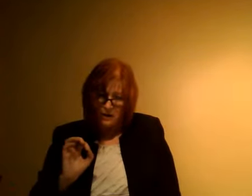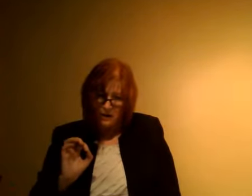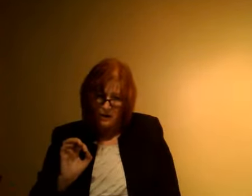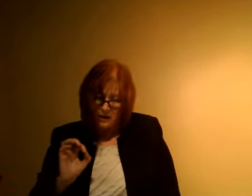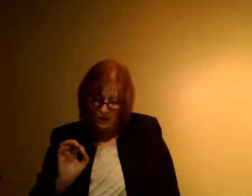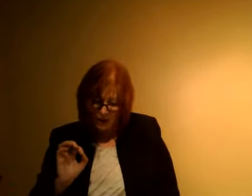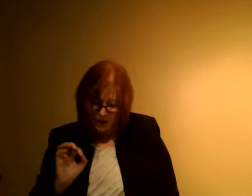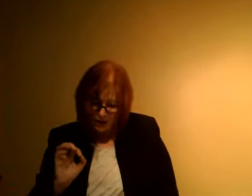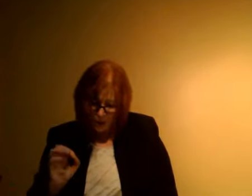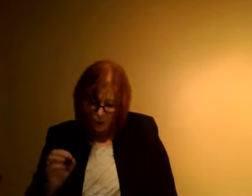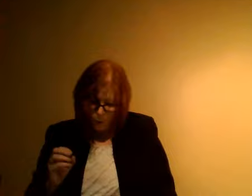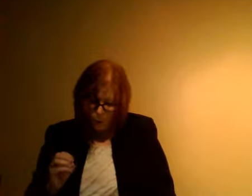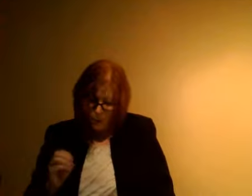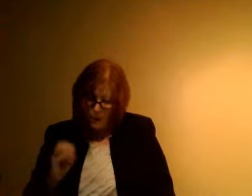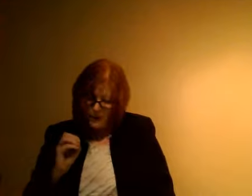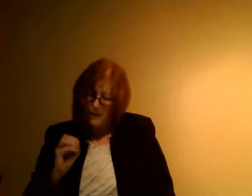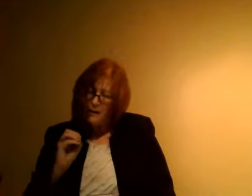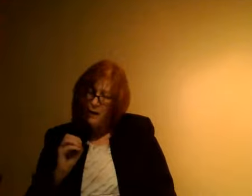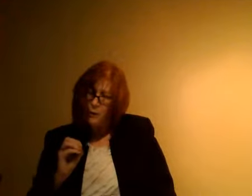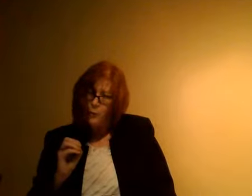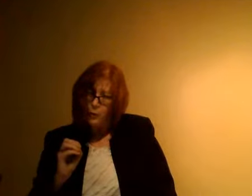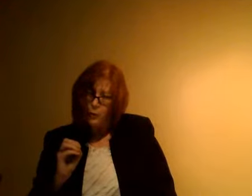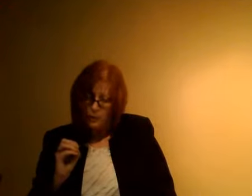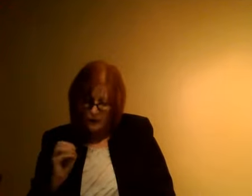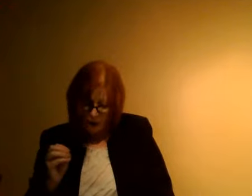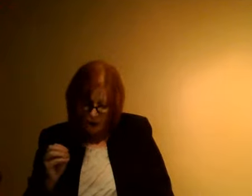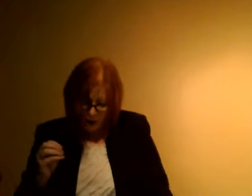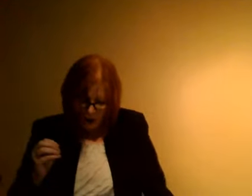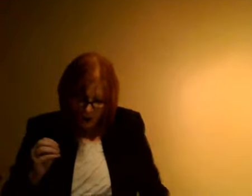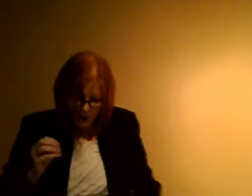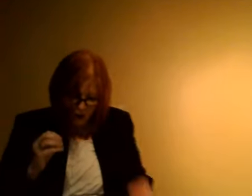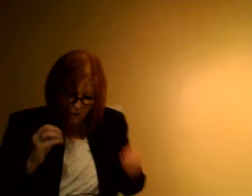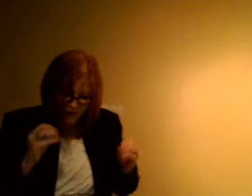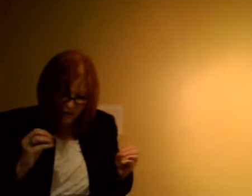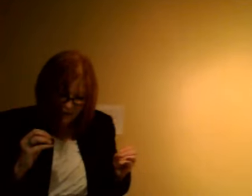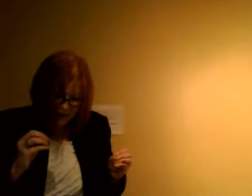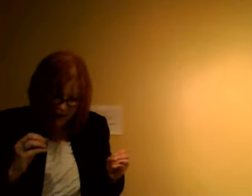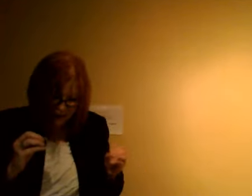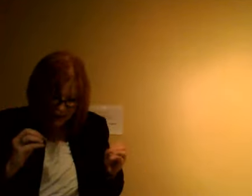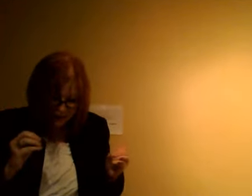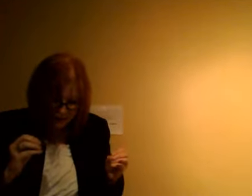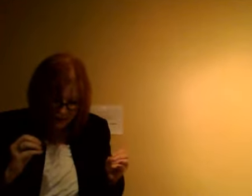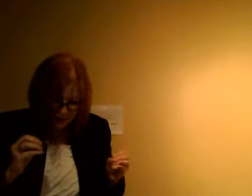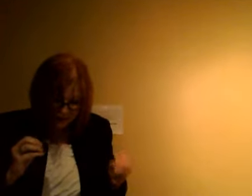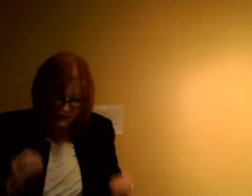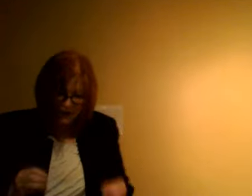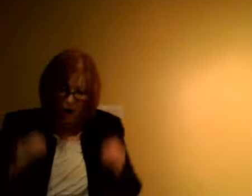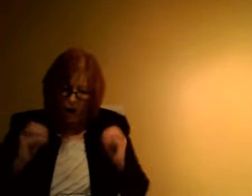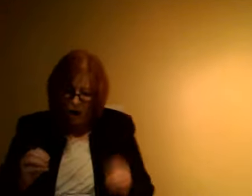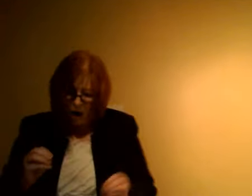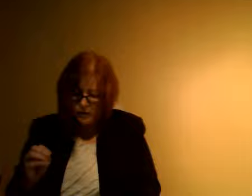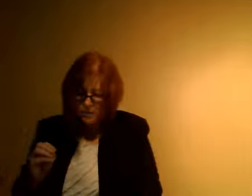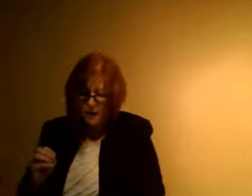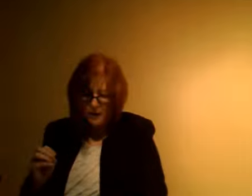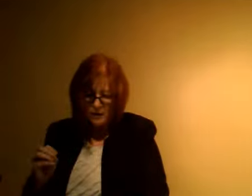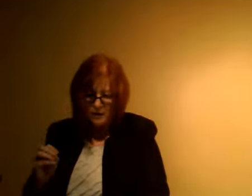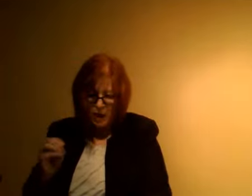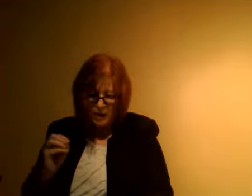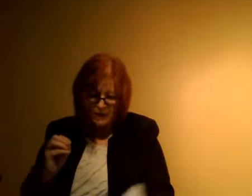understanding. Or, in other words, reflects the understanding our response to